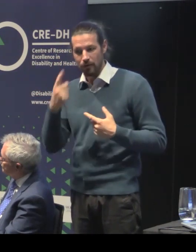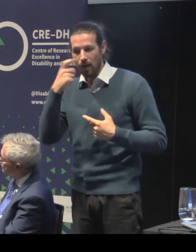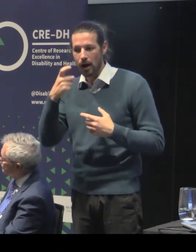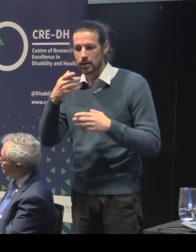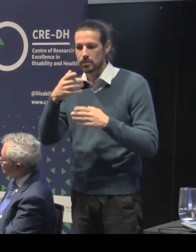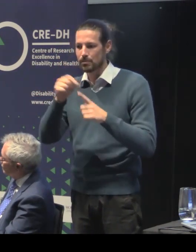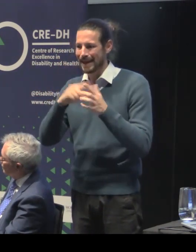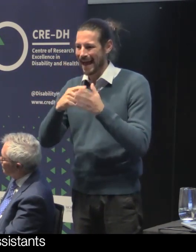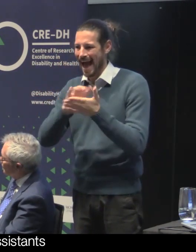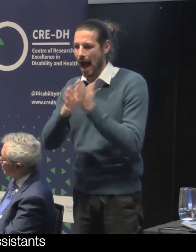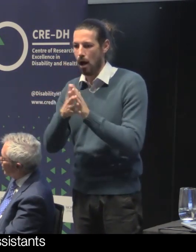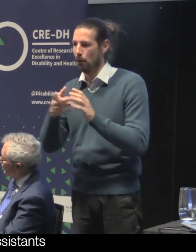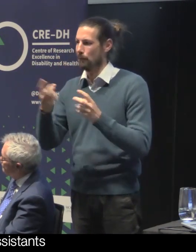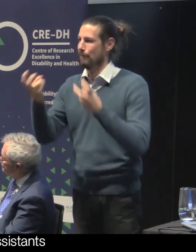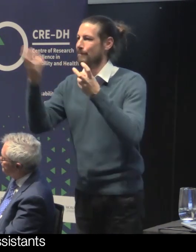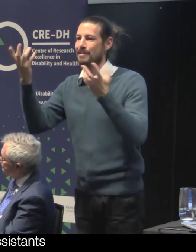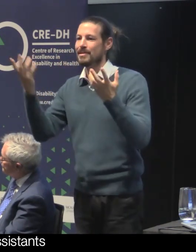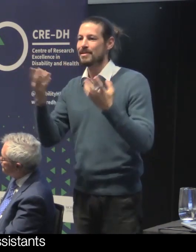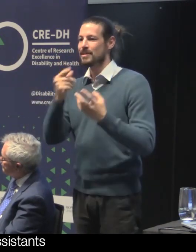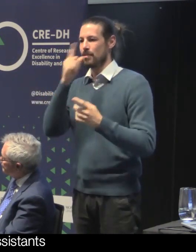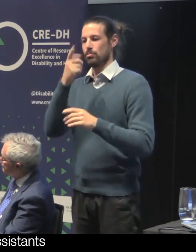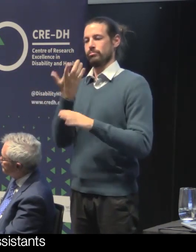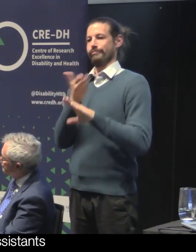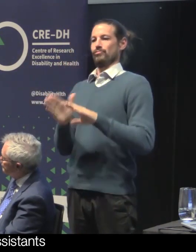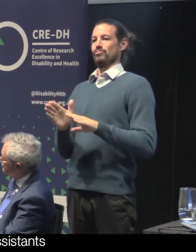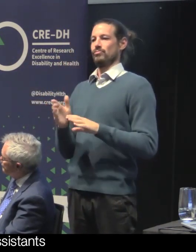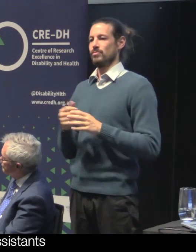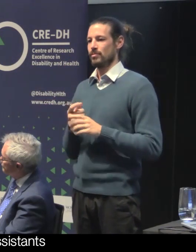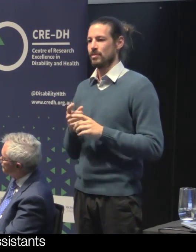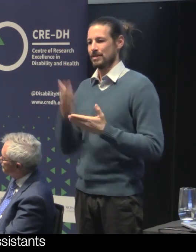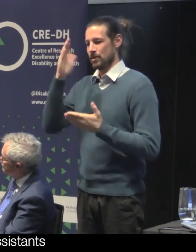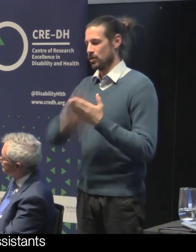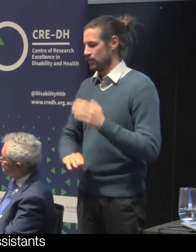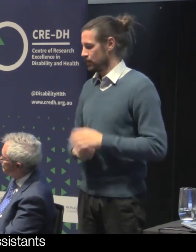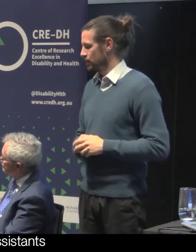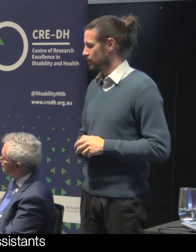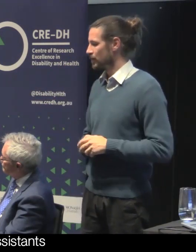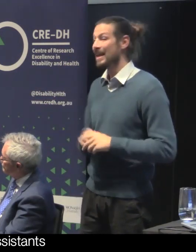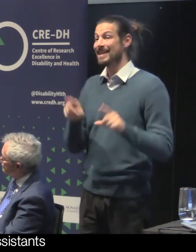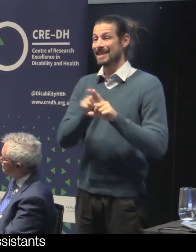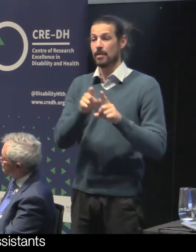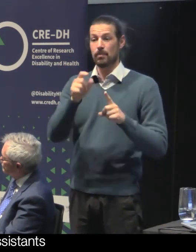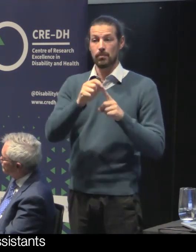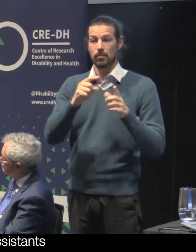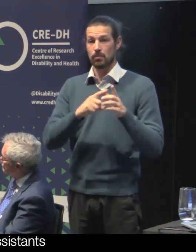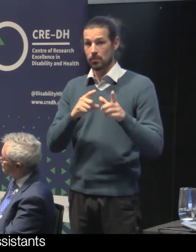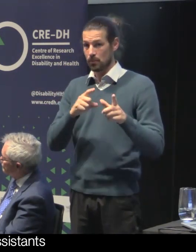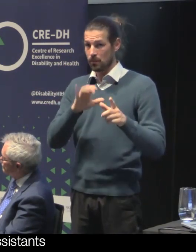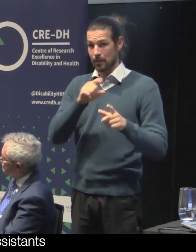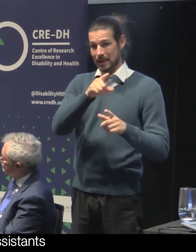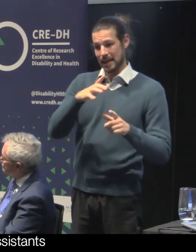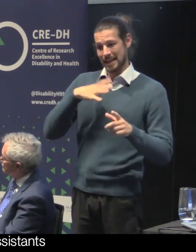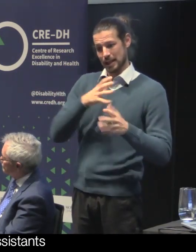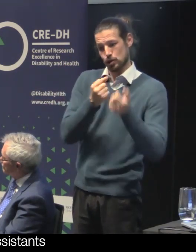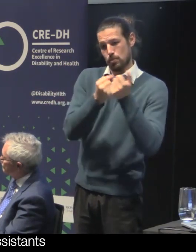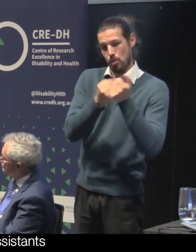what happens. And in the same respect, I think that personal assistants might also need that